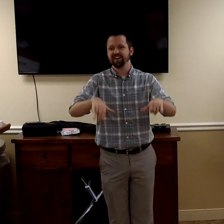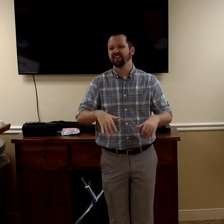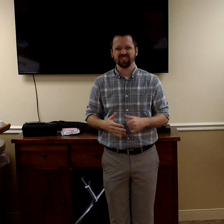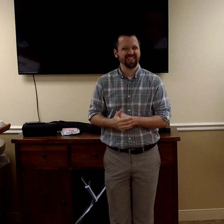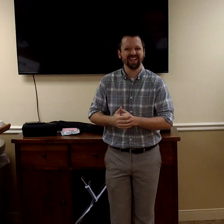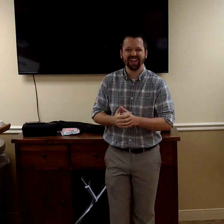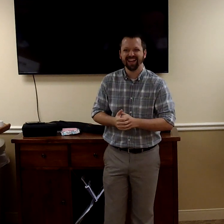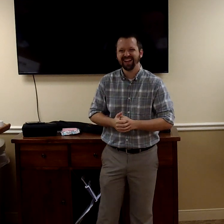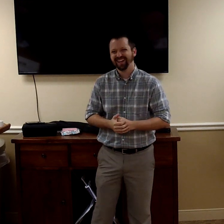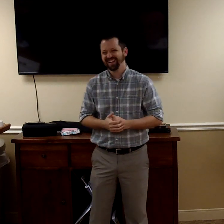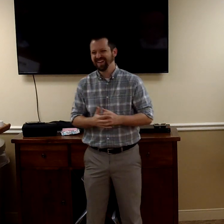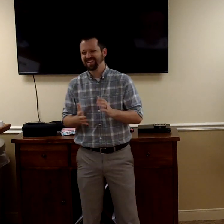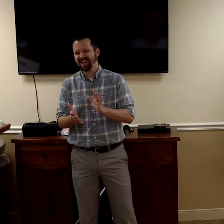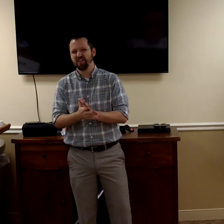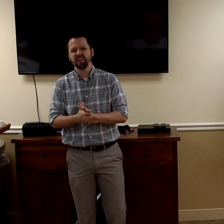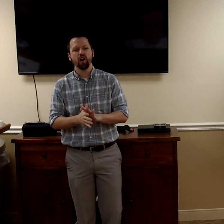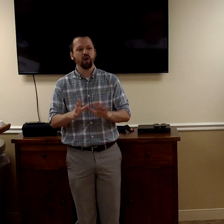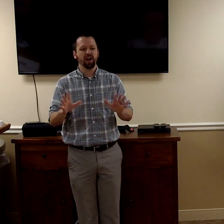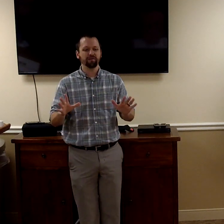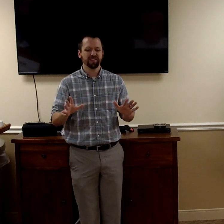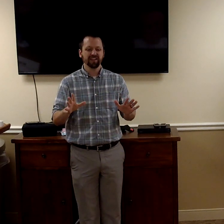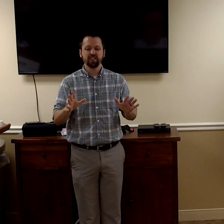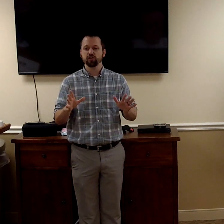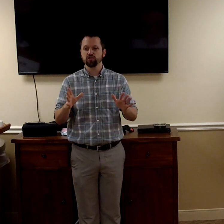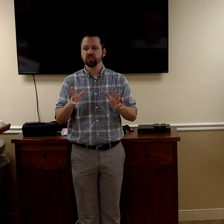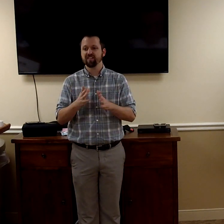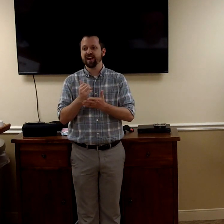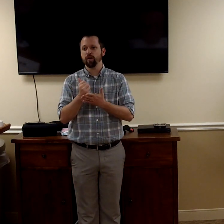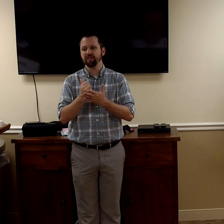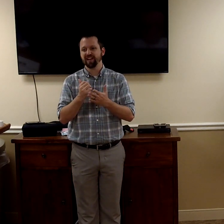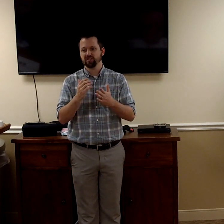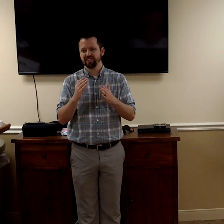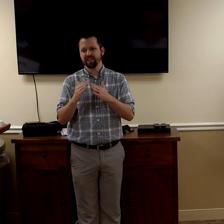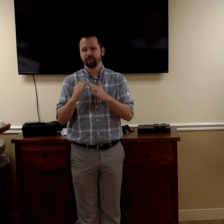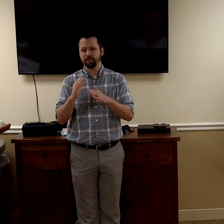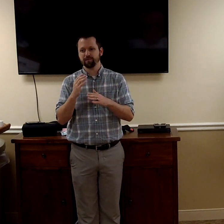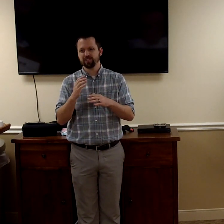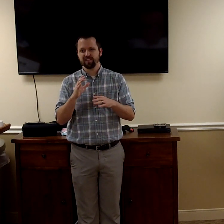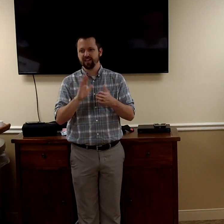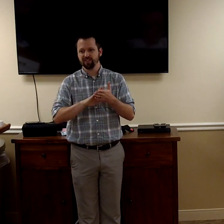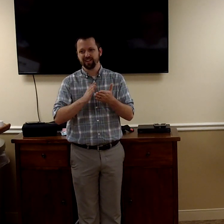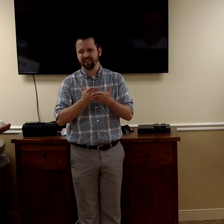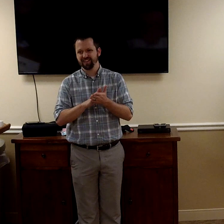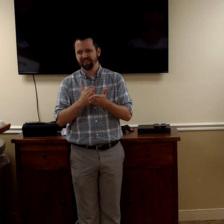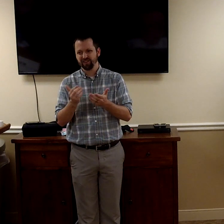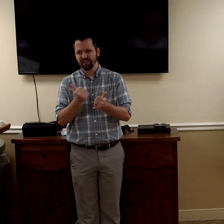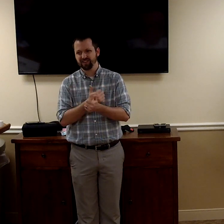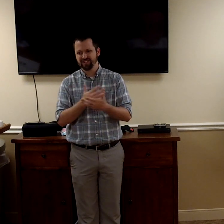I'm just kidding. So no, so she's got help in town. She's not cooking everything.